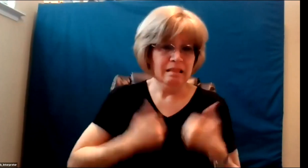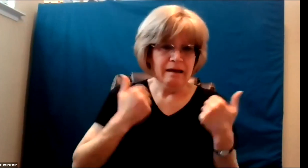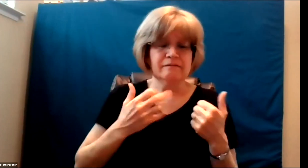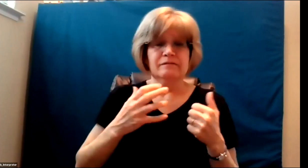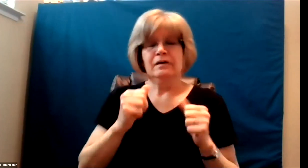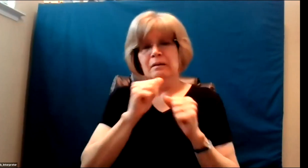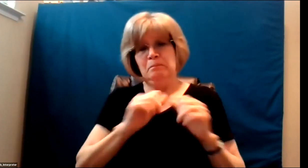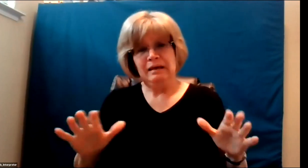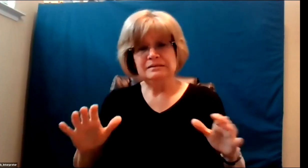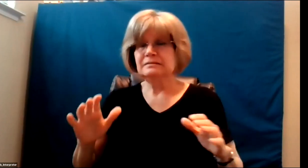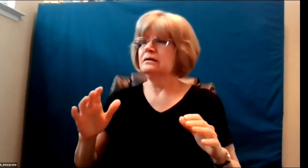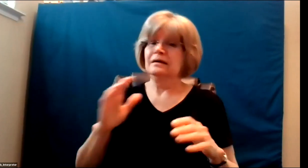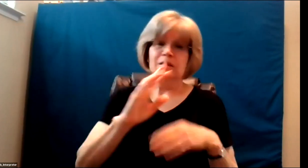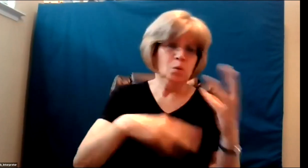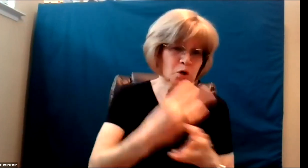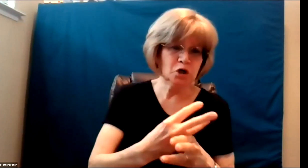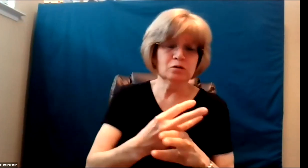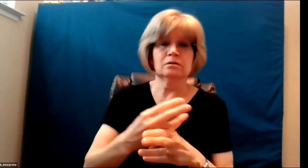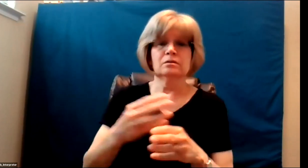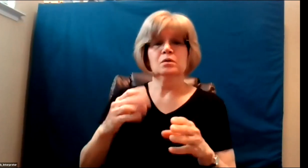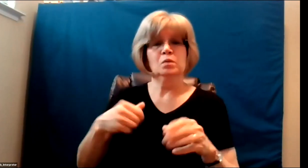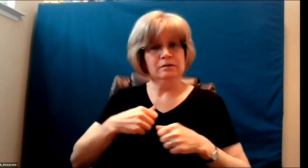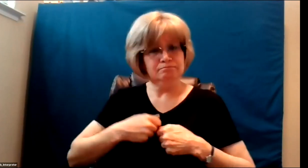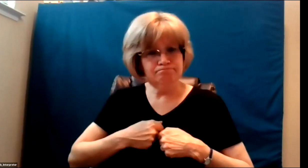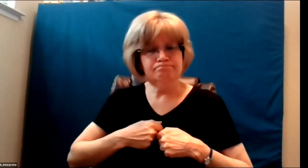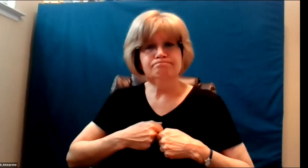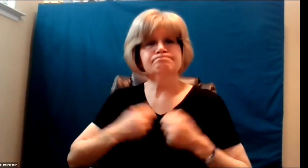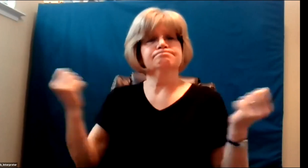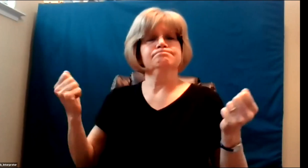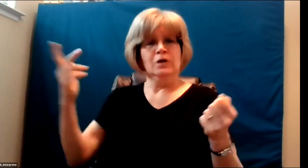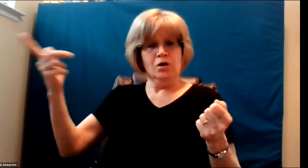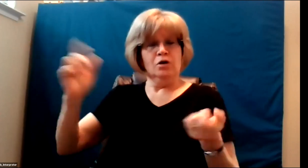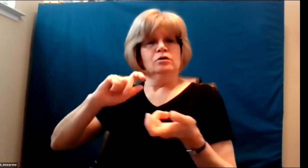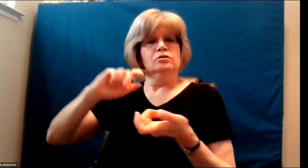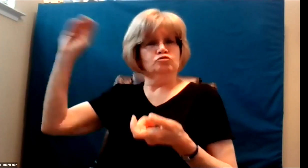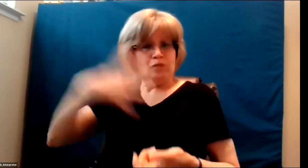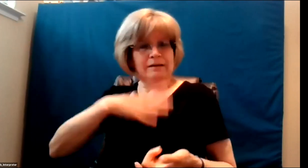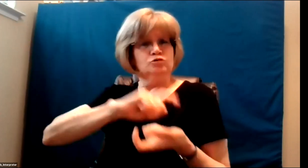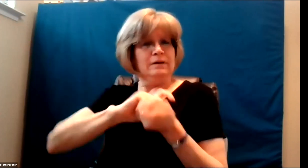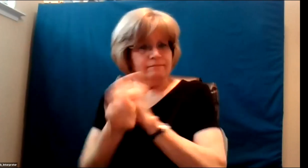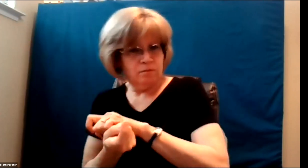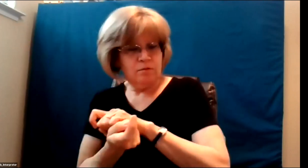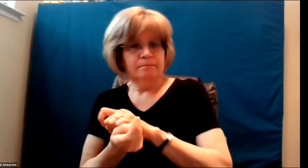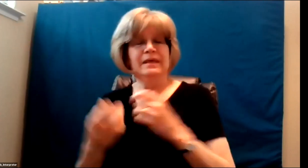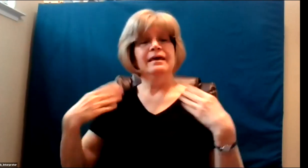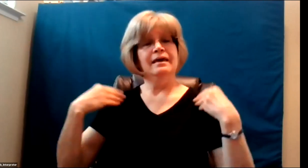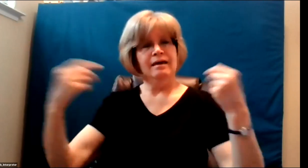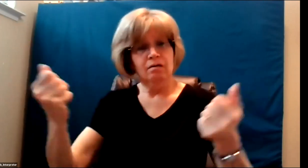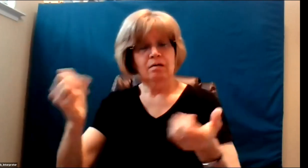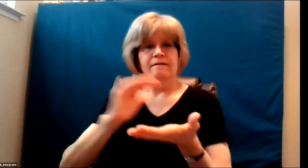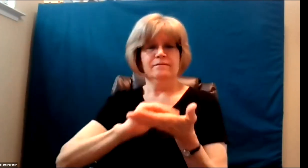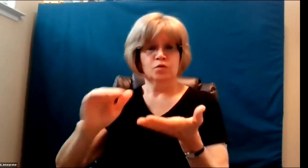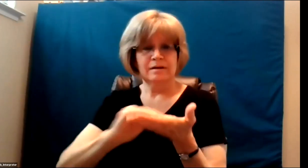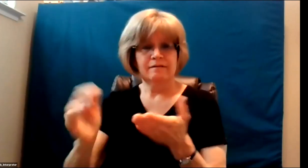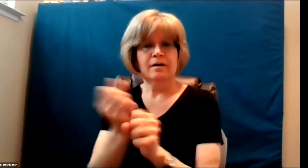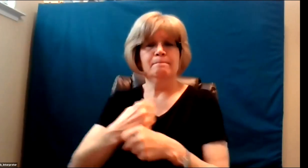in our hearts and in our world, we open ourselves to your transforming grace. Heal us, forgive us,